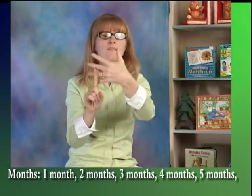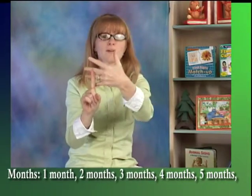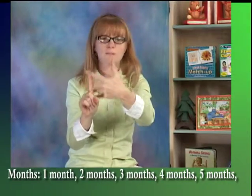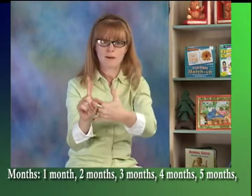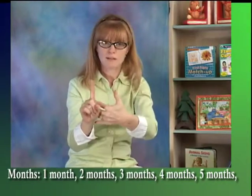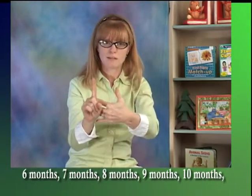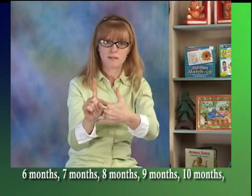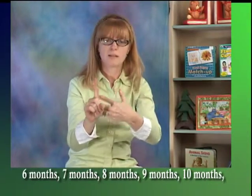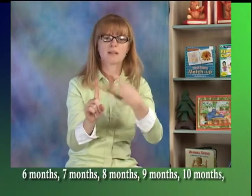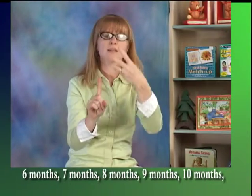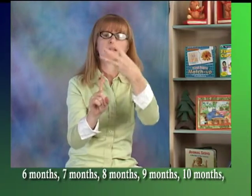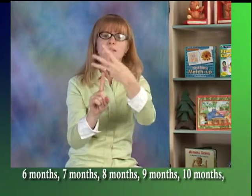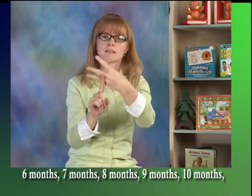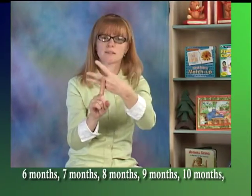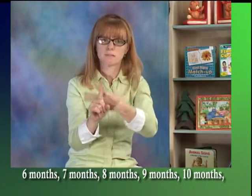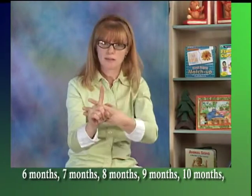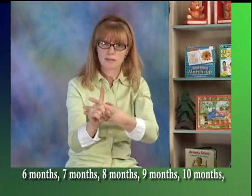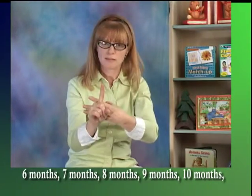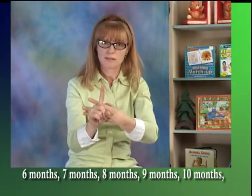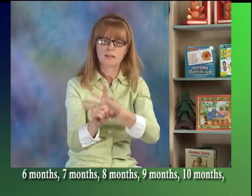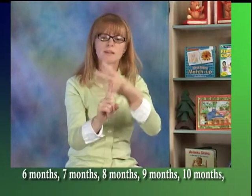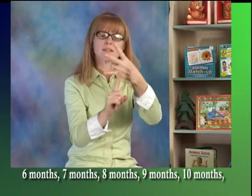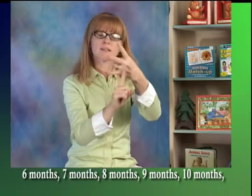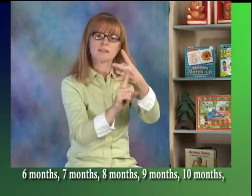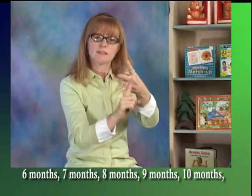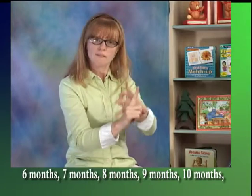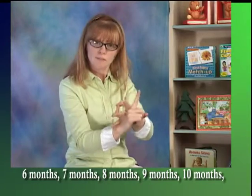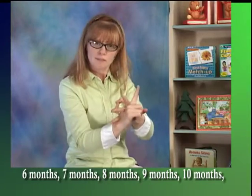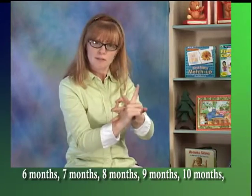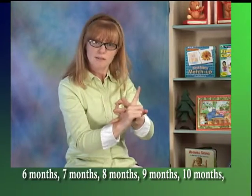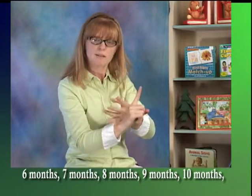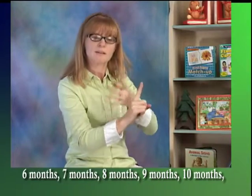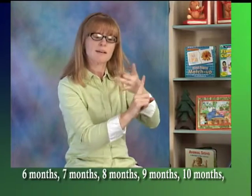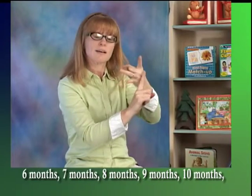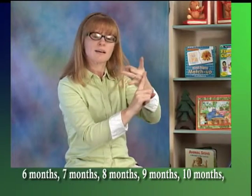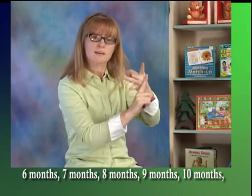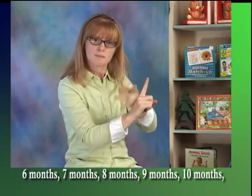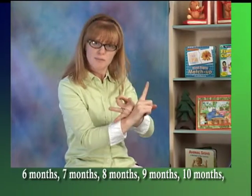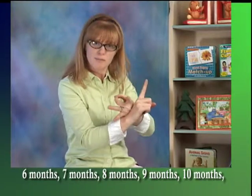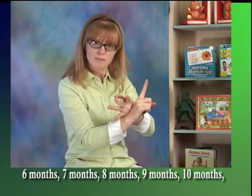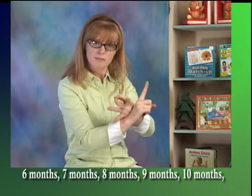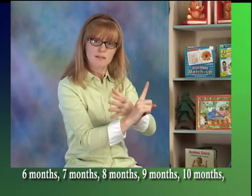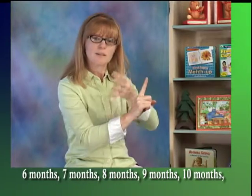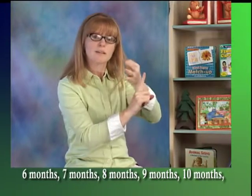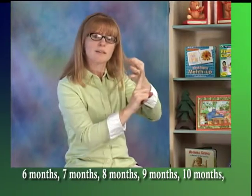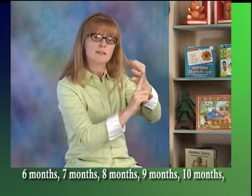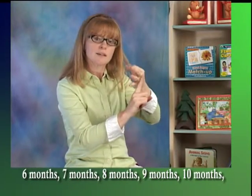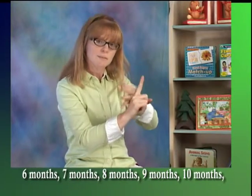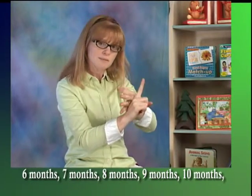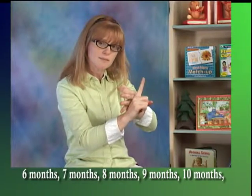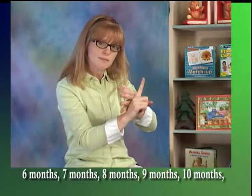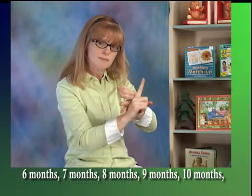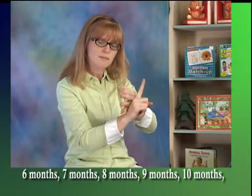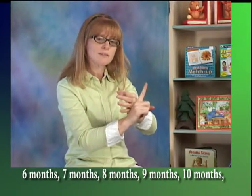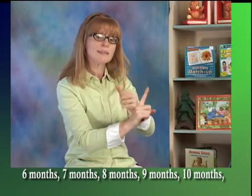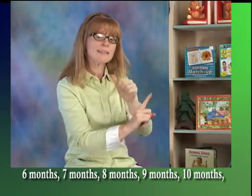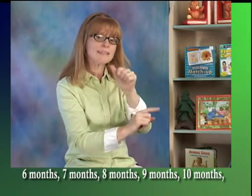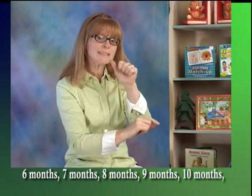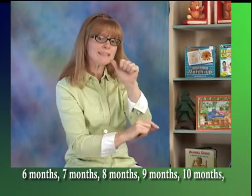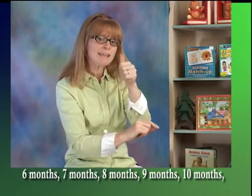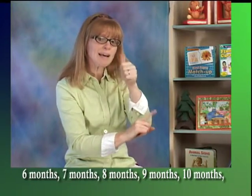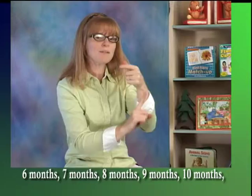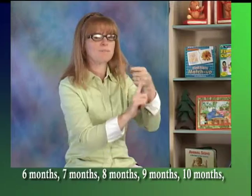months, 5 months, 6 months, 7 months, 8 months, 9